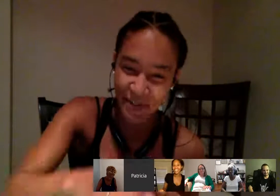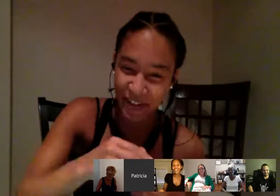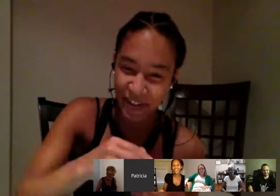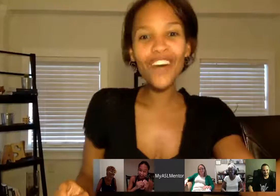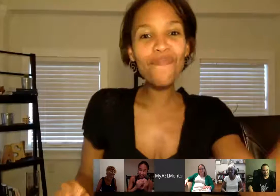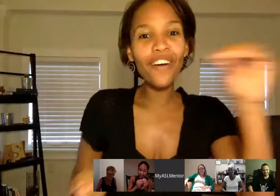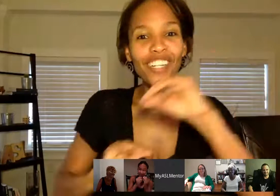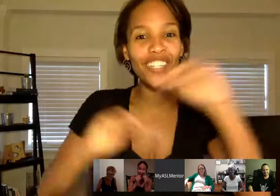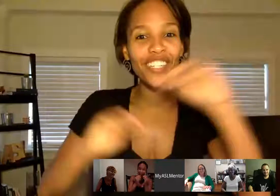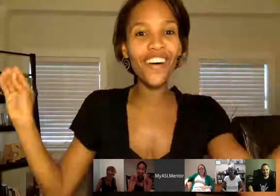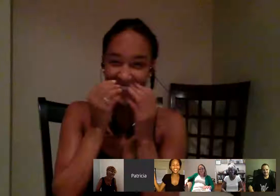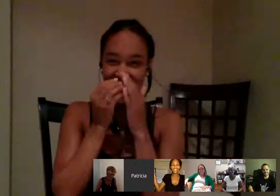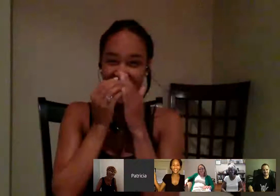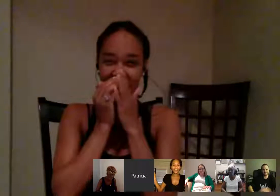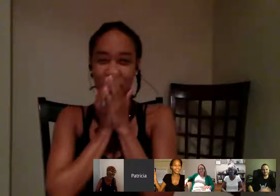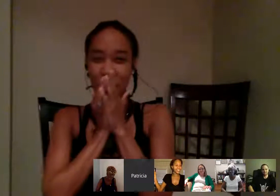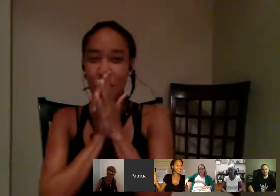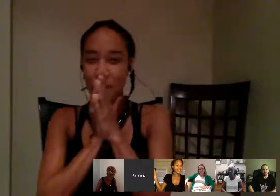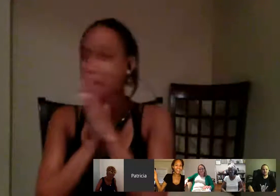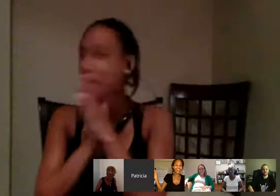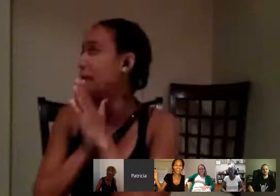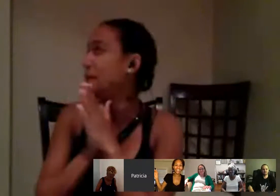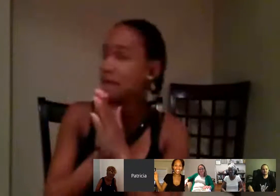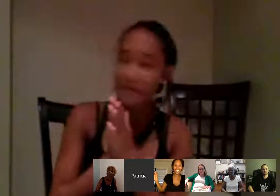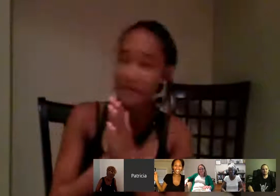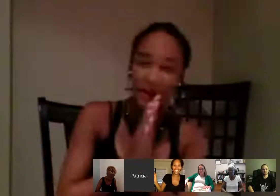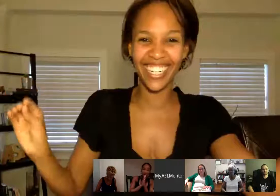Maybe we don't have time for that. Whatsoever.